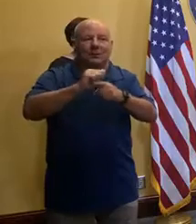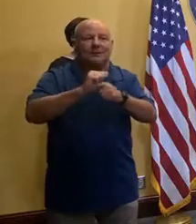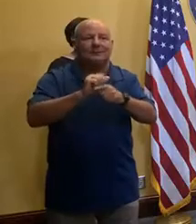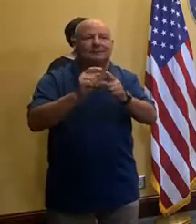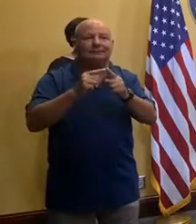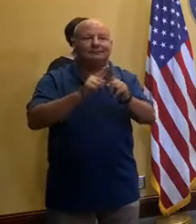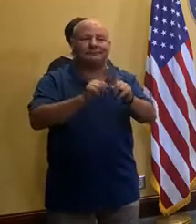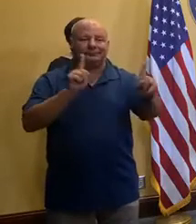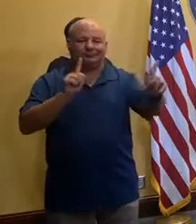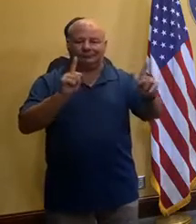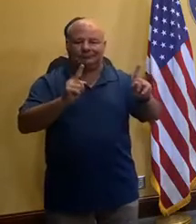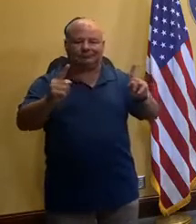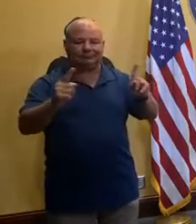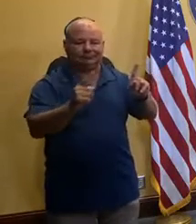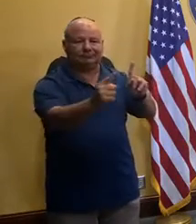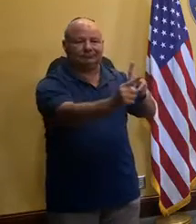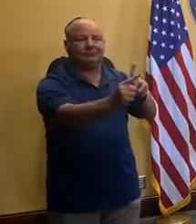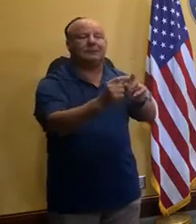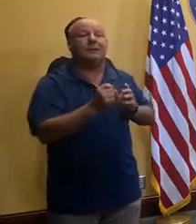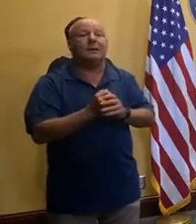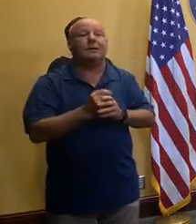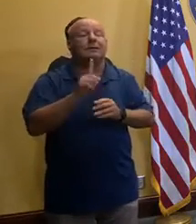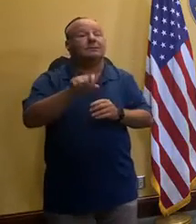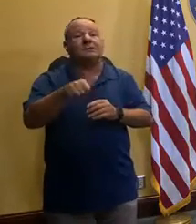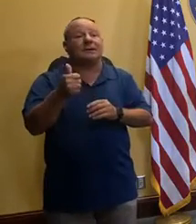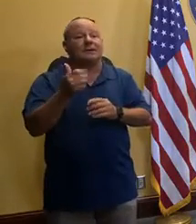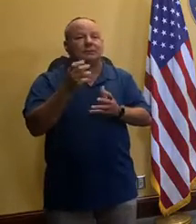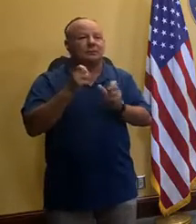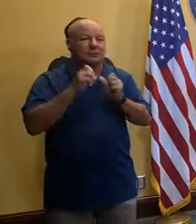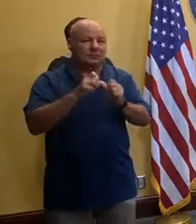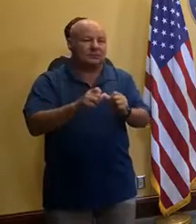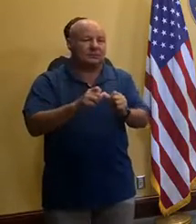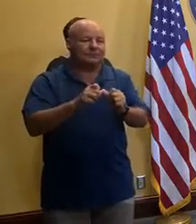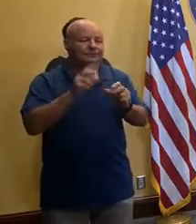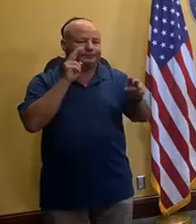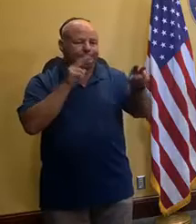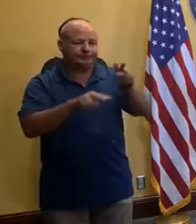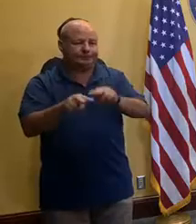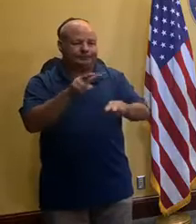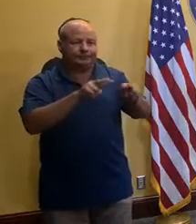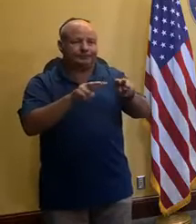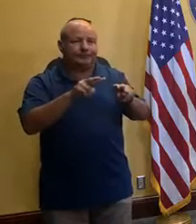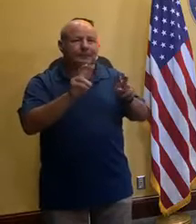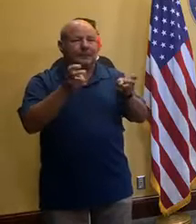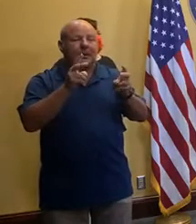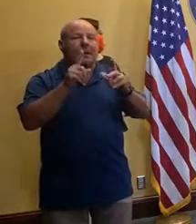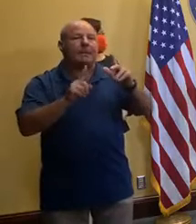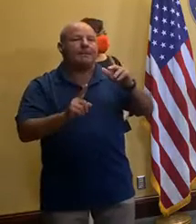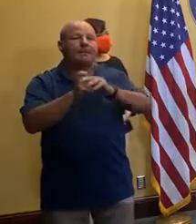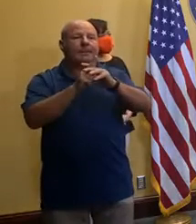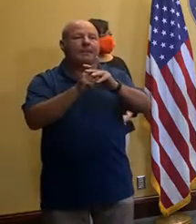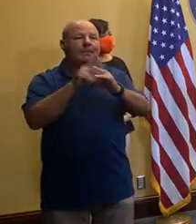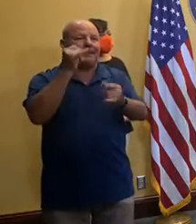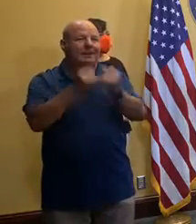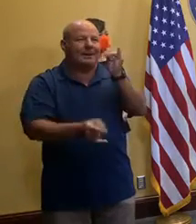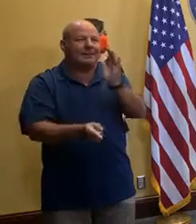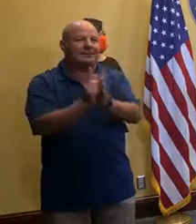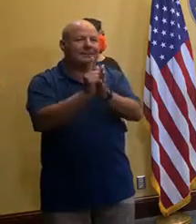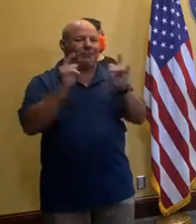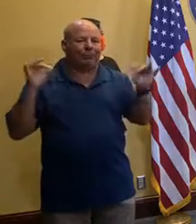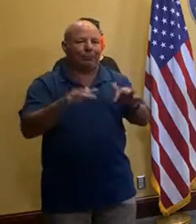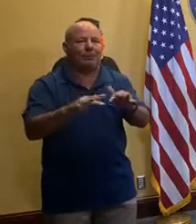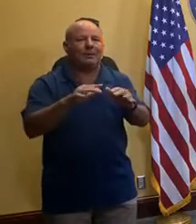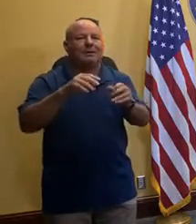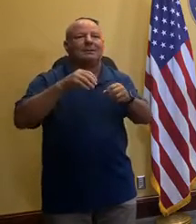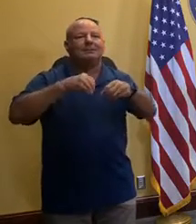distancing. Something else we will continue to monitor throughout this weekend is the pop-up second lines. We had that